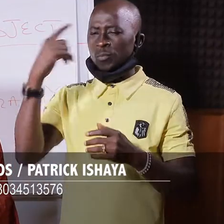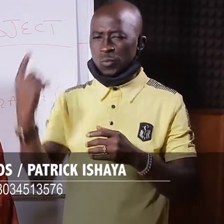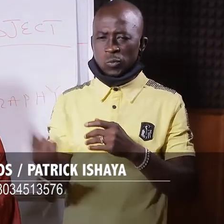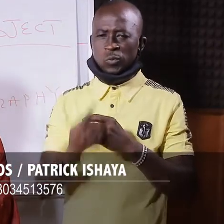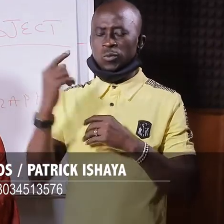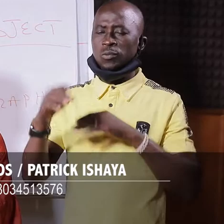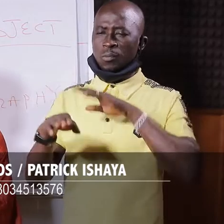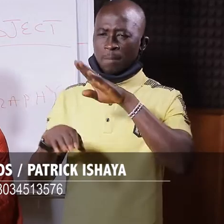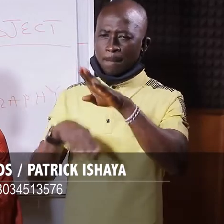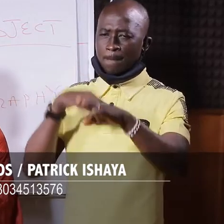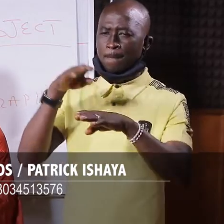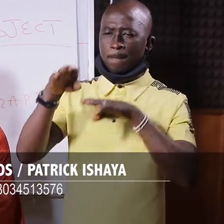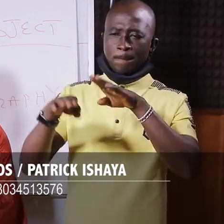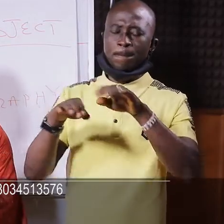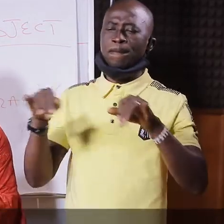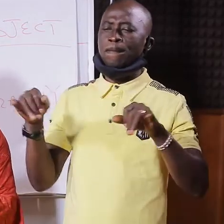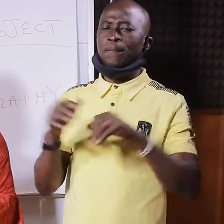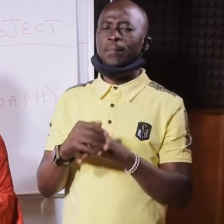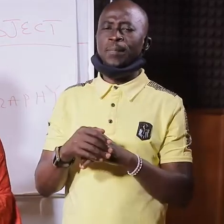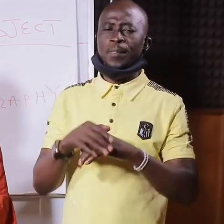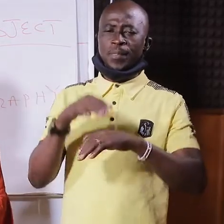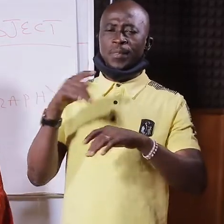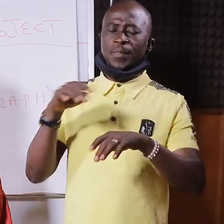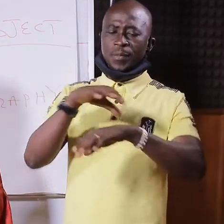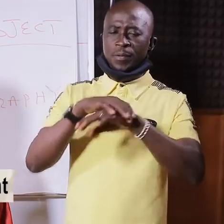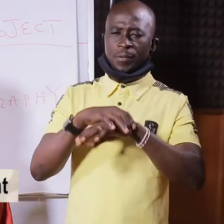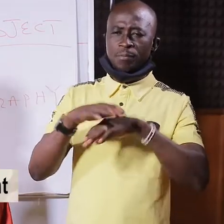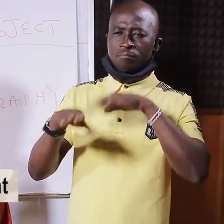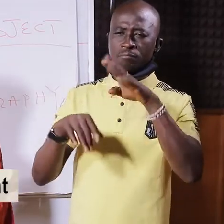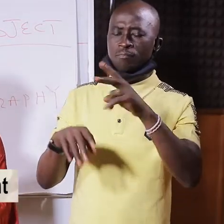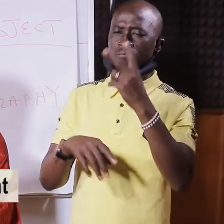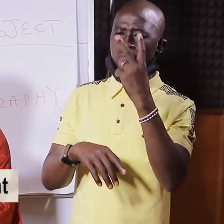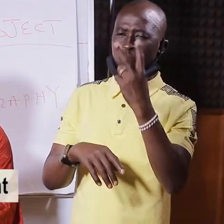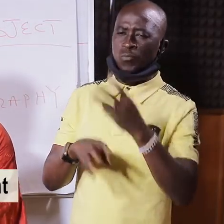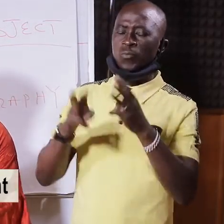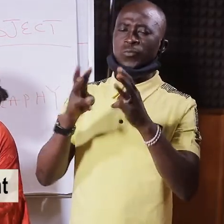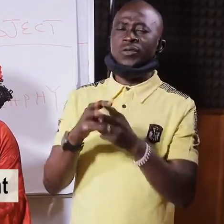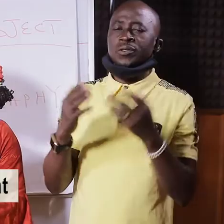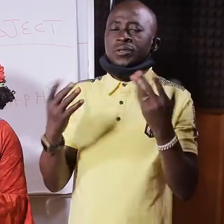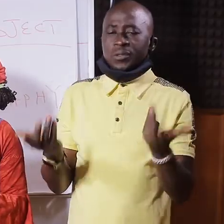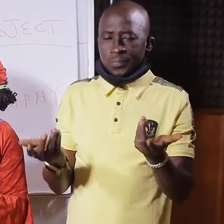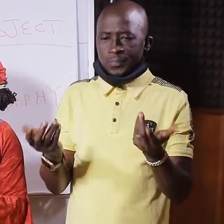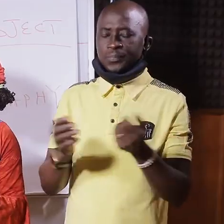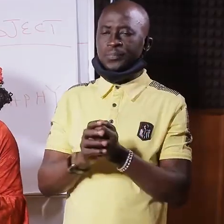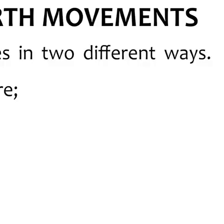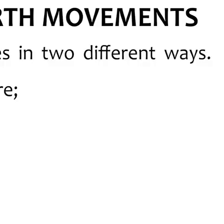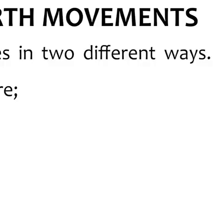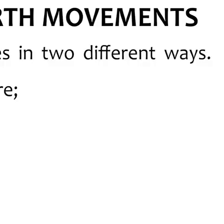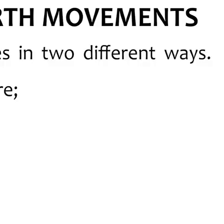always moving. Now, the Earth moves in two ways. What are these movements? We